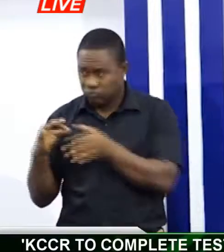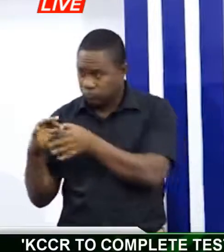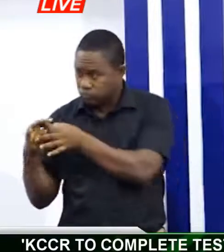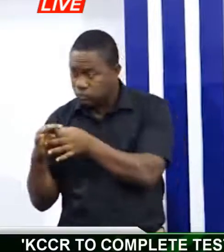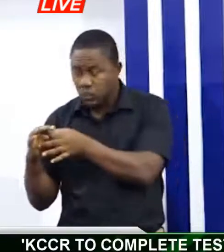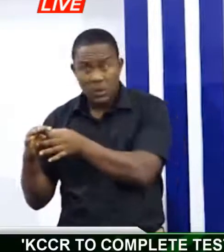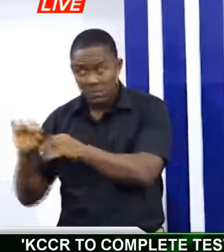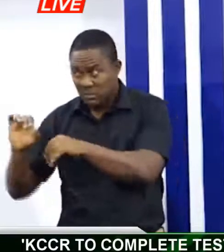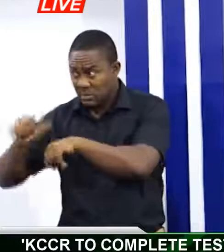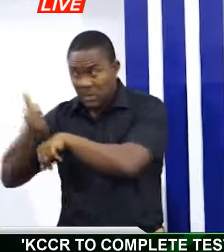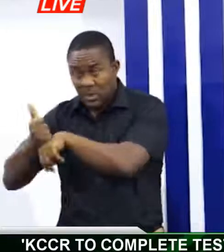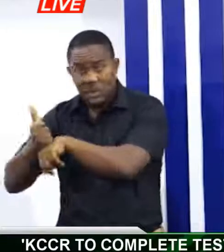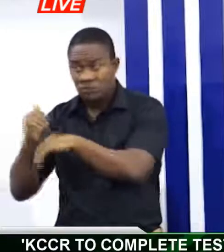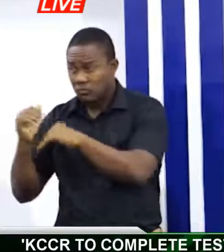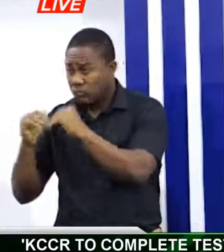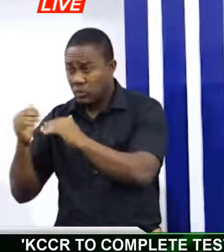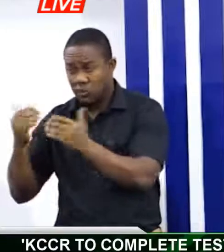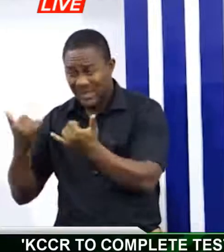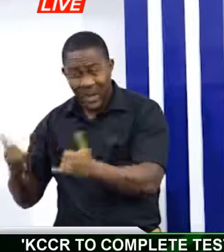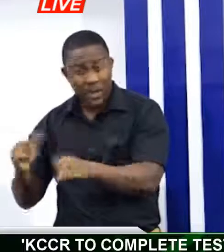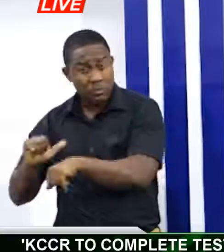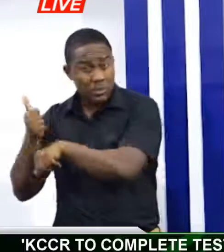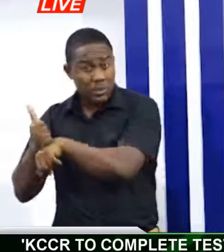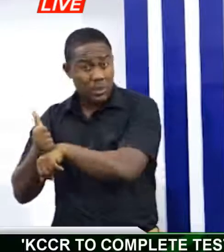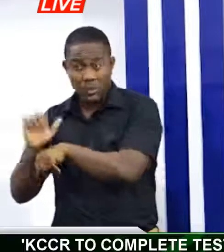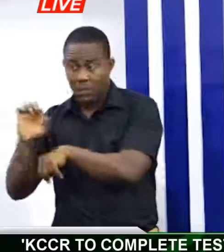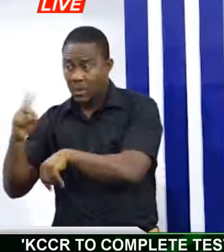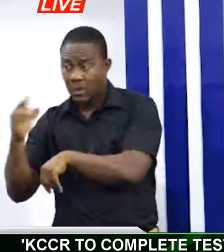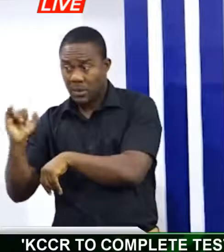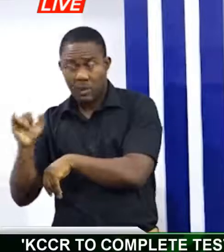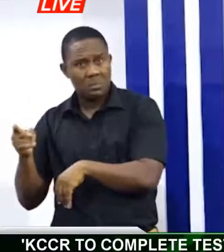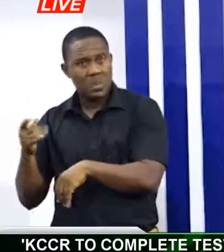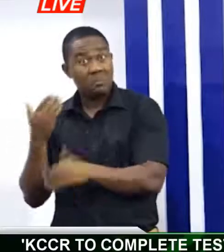being established, you know, right now. And we think